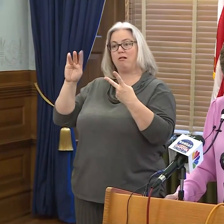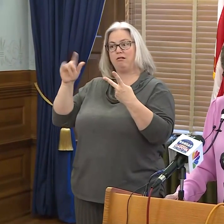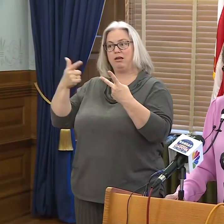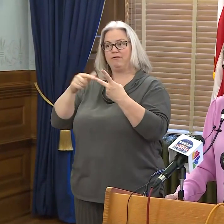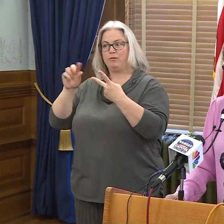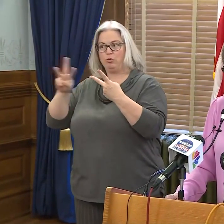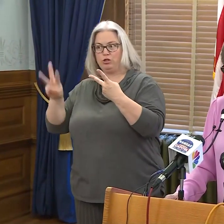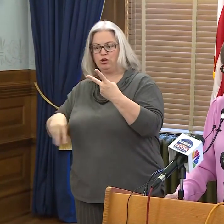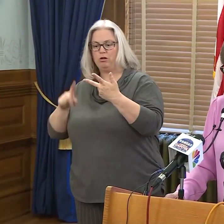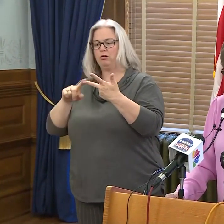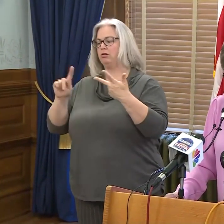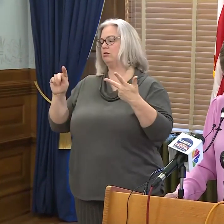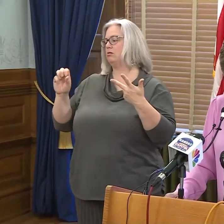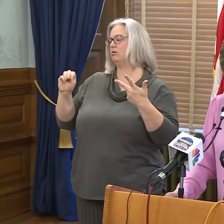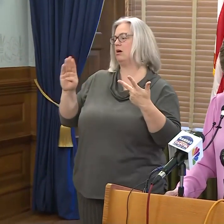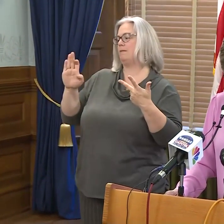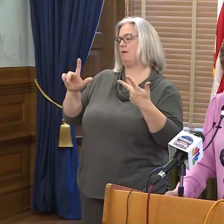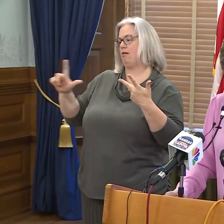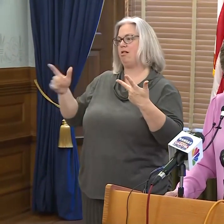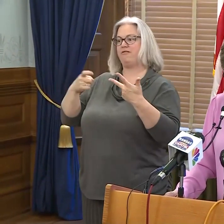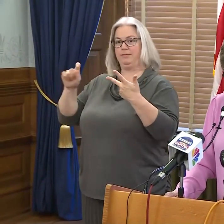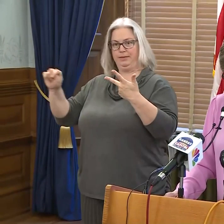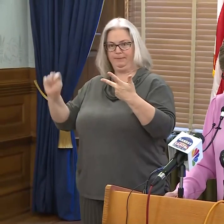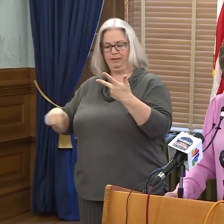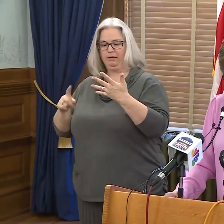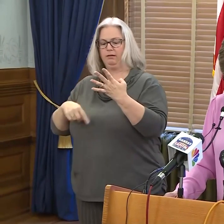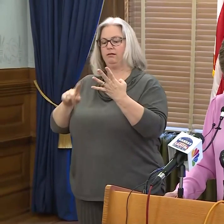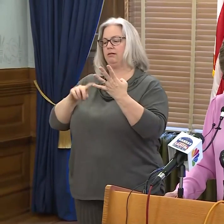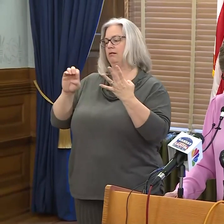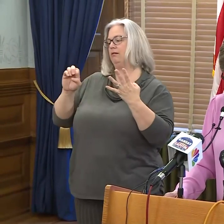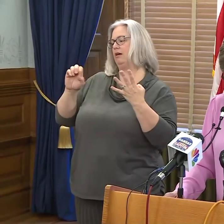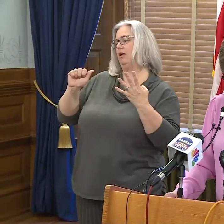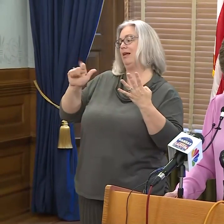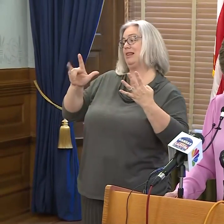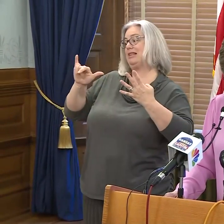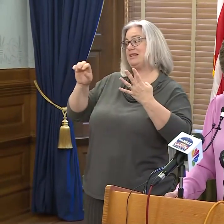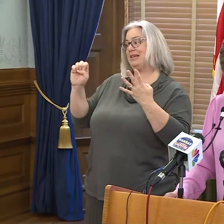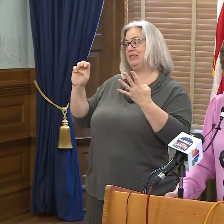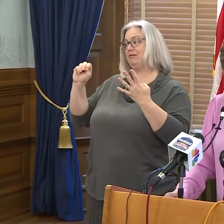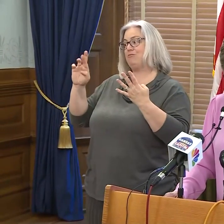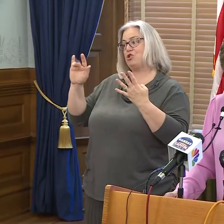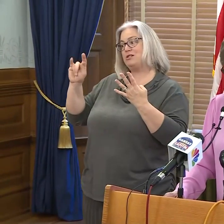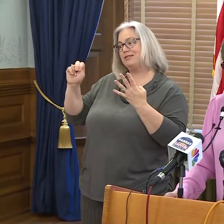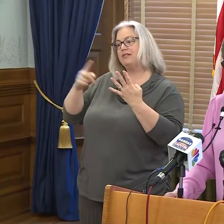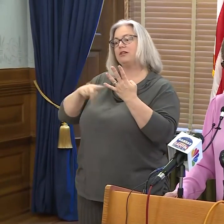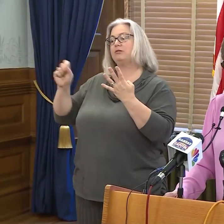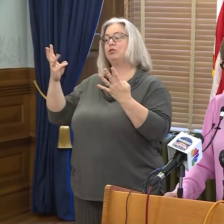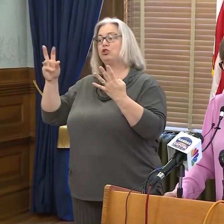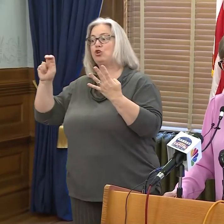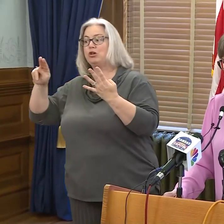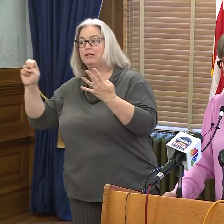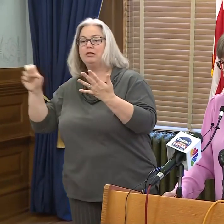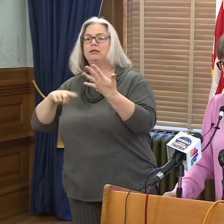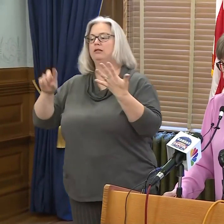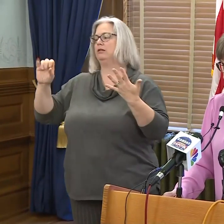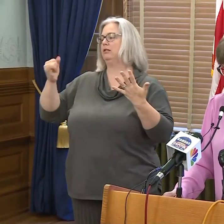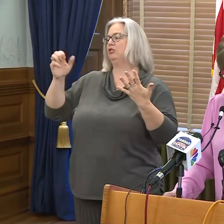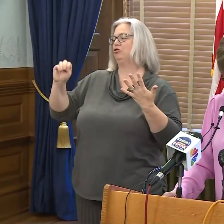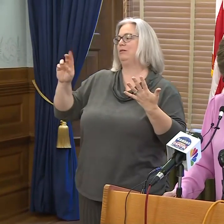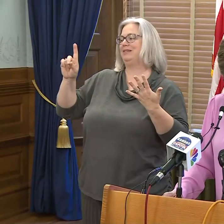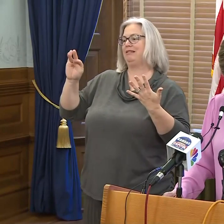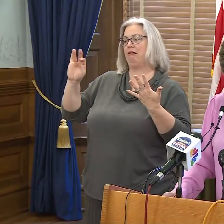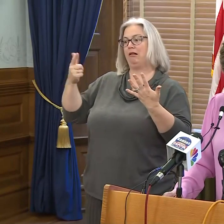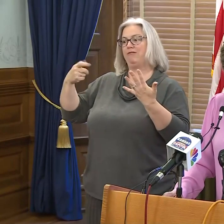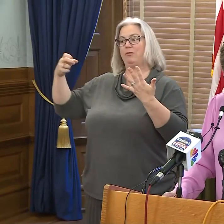Wichita, Tom Bell of Topeka, Elise Martini of Shawnee, and Senator Jim Denny of Overland